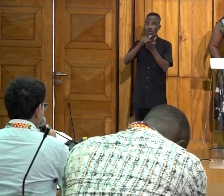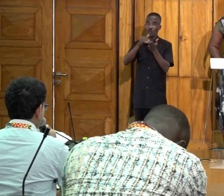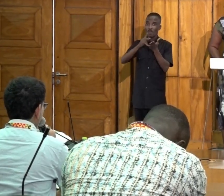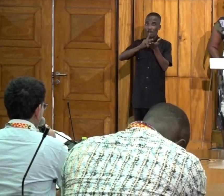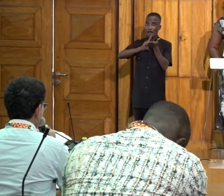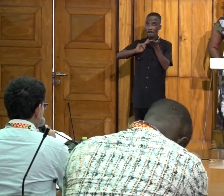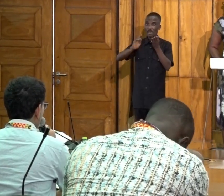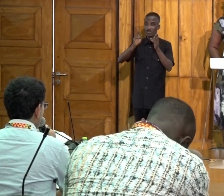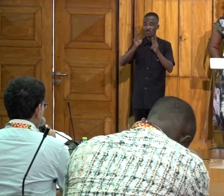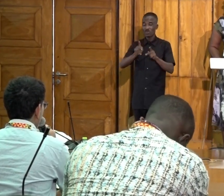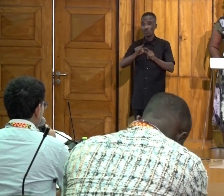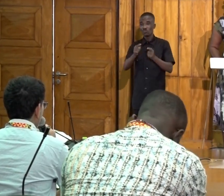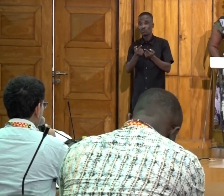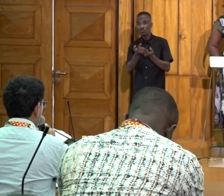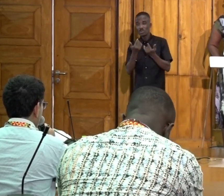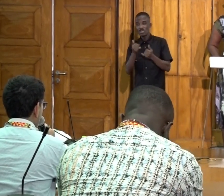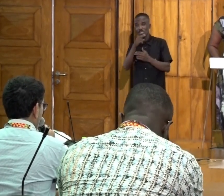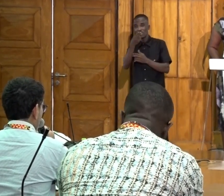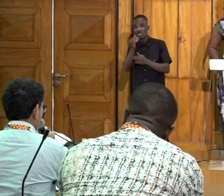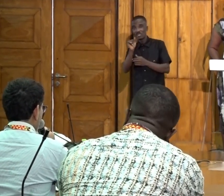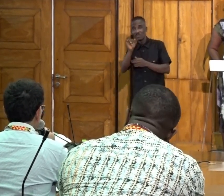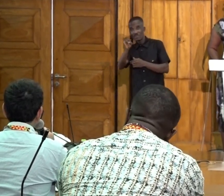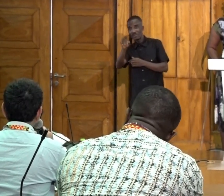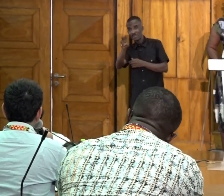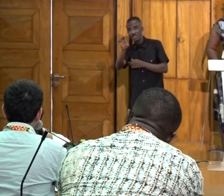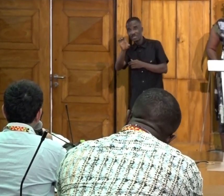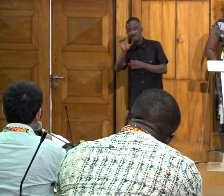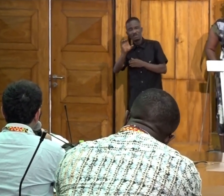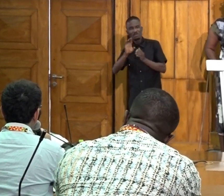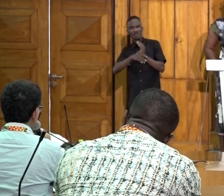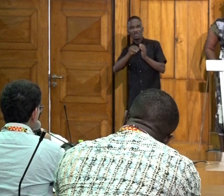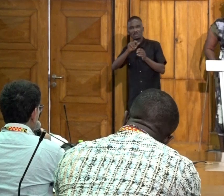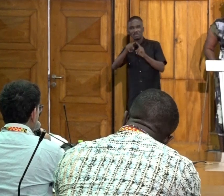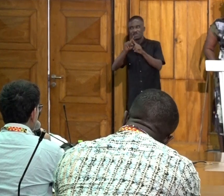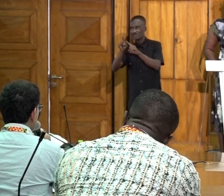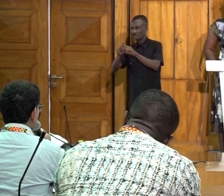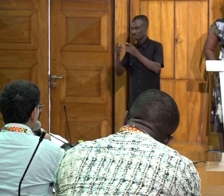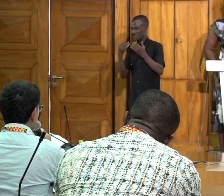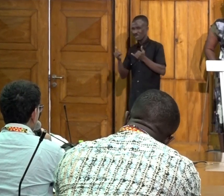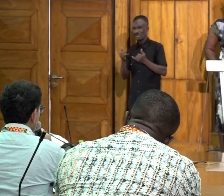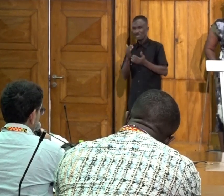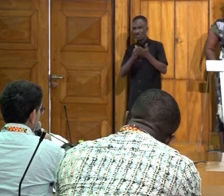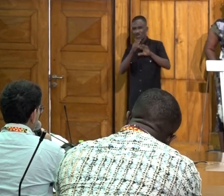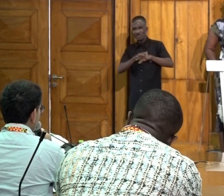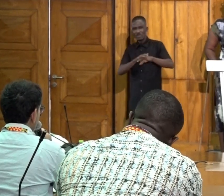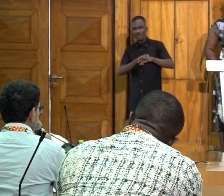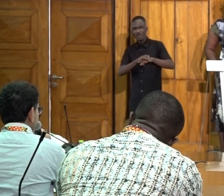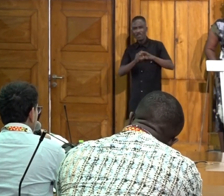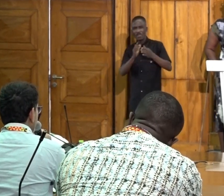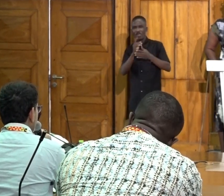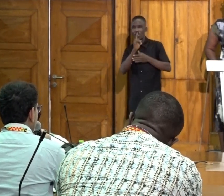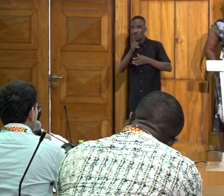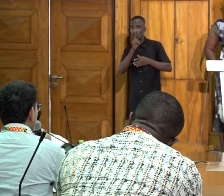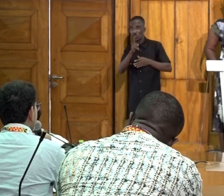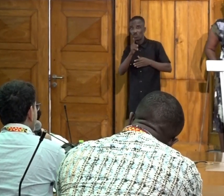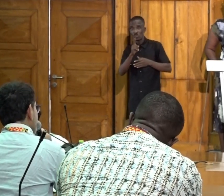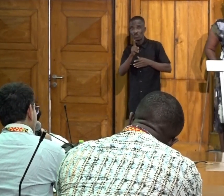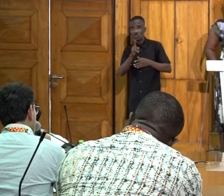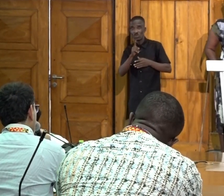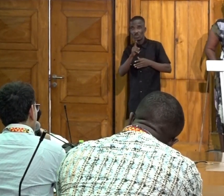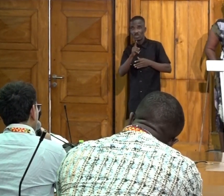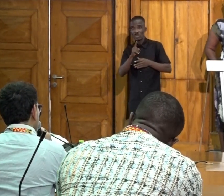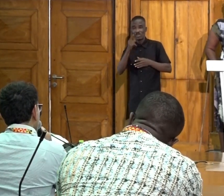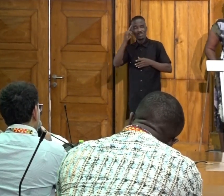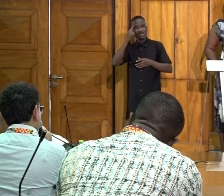their status for HIV, for syphilis, and for Hep B. So would it be, yes, is that something that you are